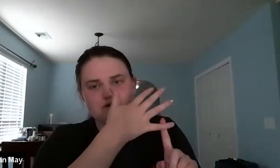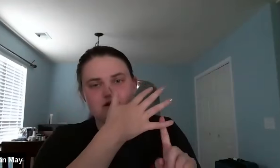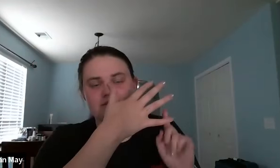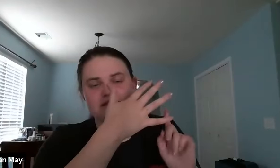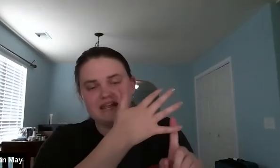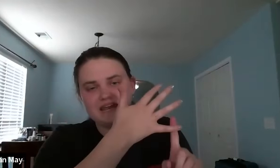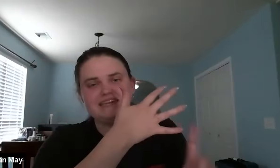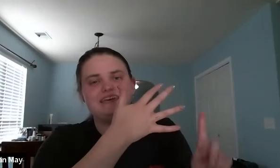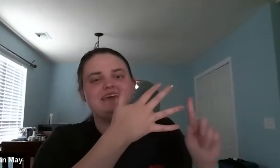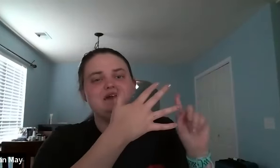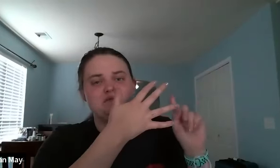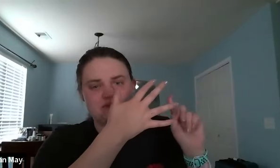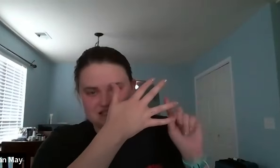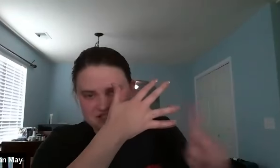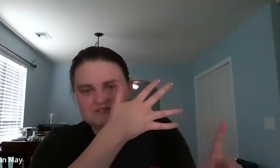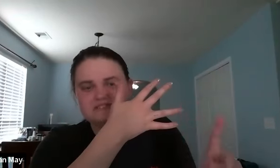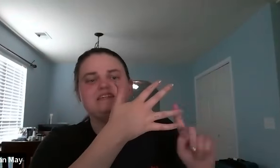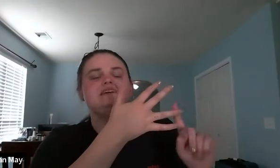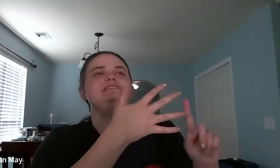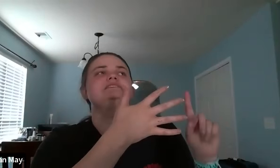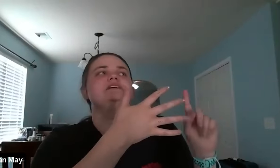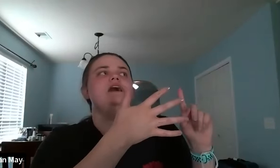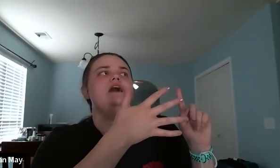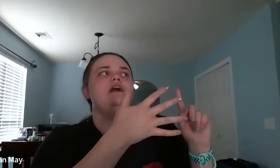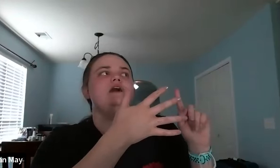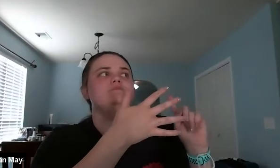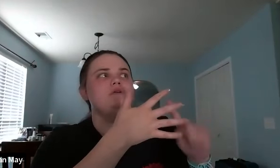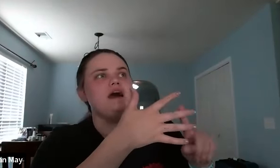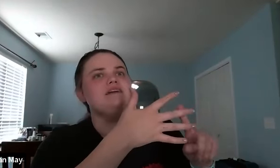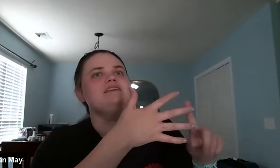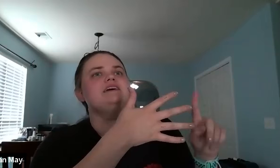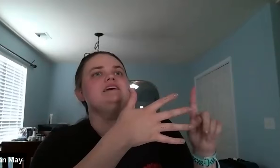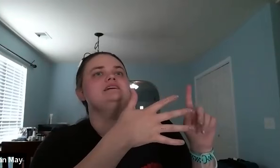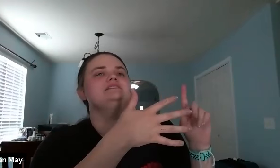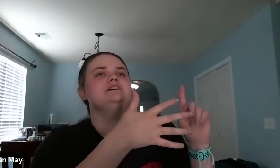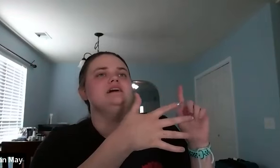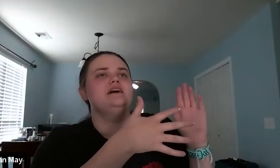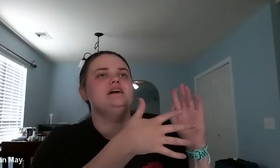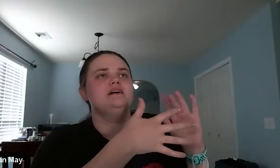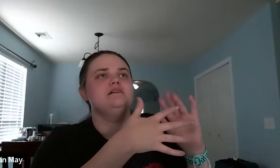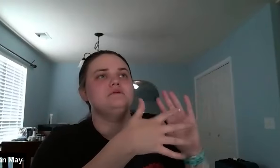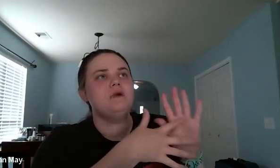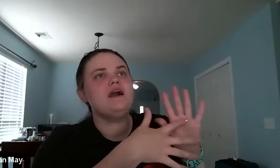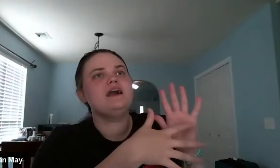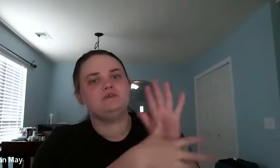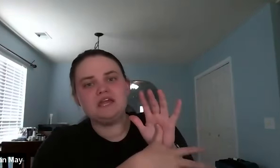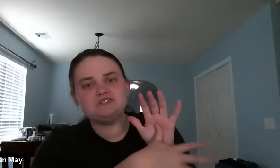Hartford, I mean Connecticut, Massachusetts, Rhode Island, Vermont, New Hampshire,